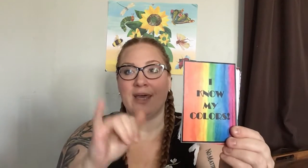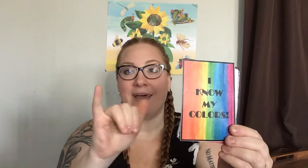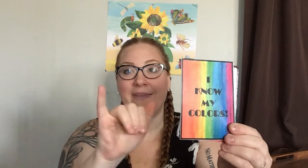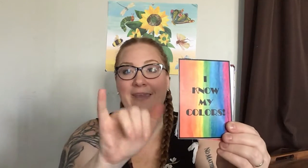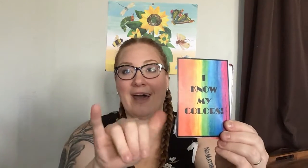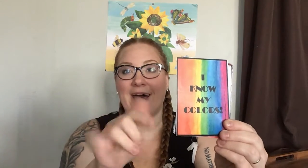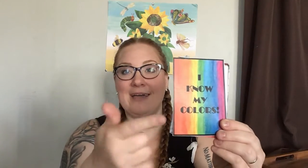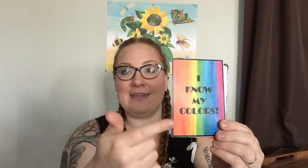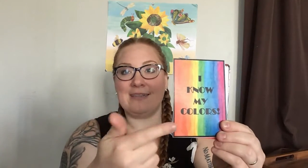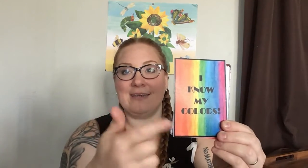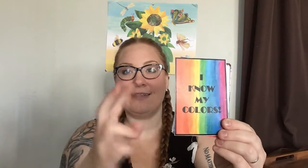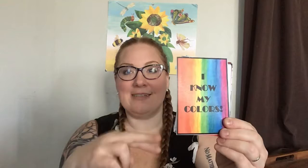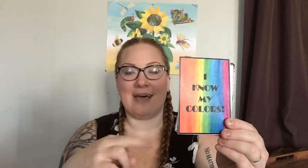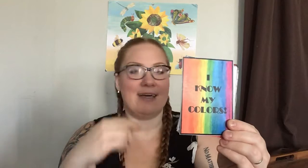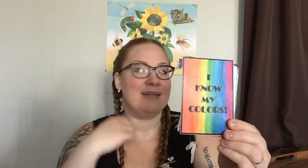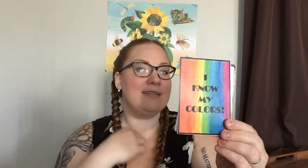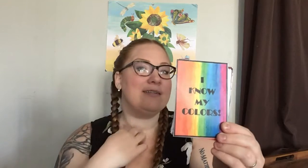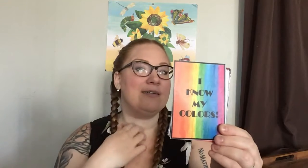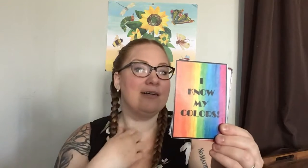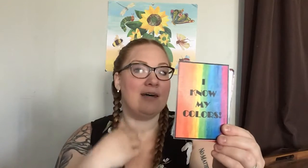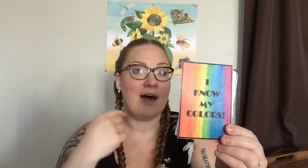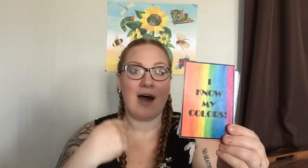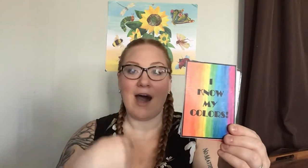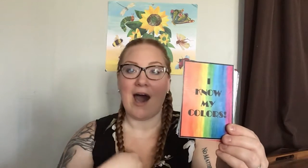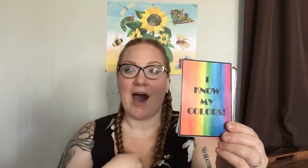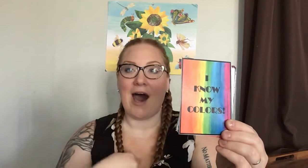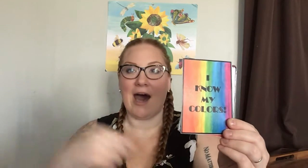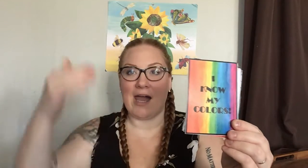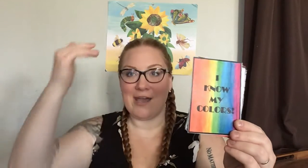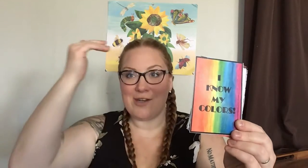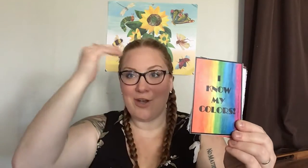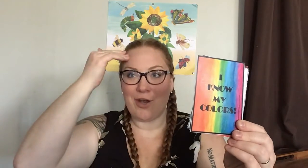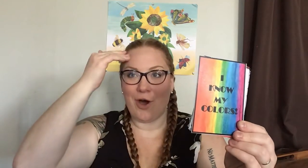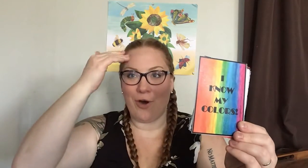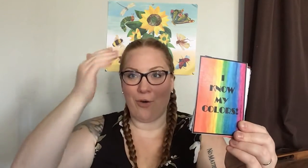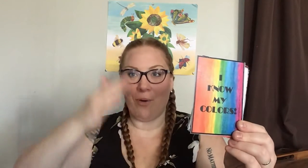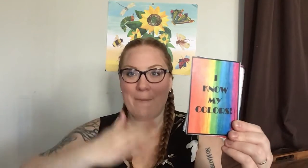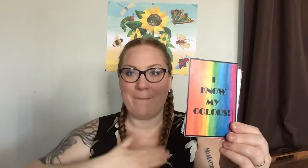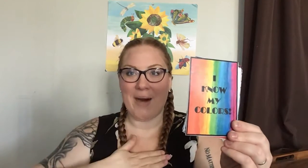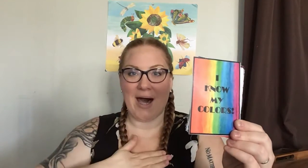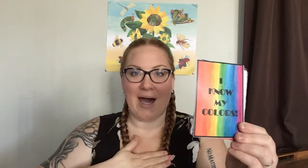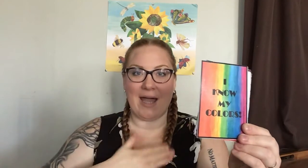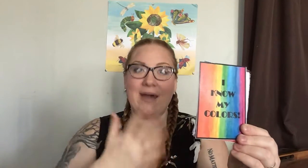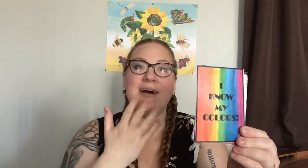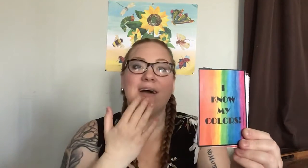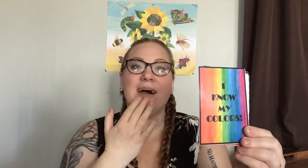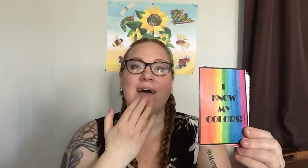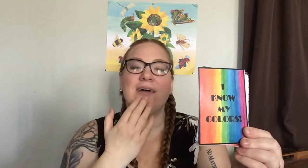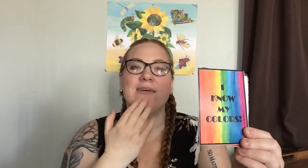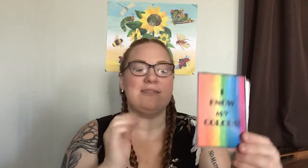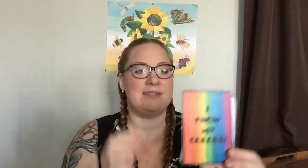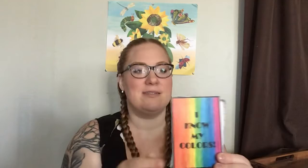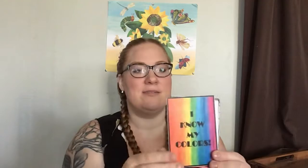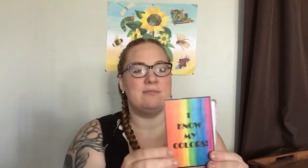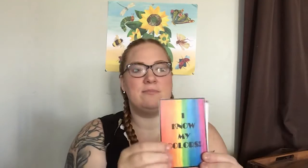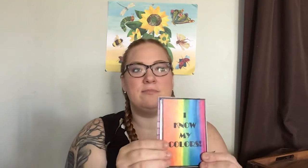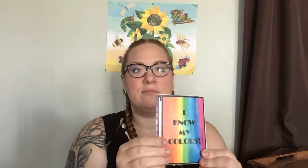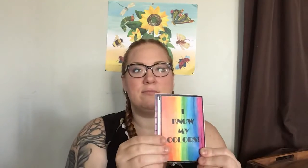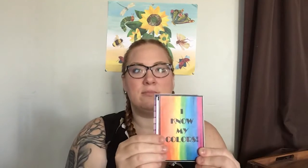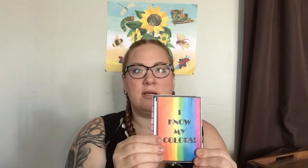And that says, I know my colors. Let's